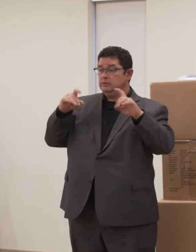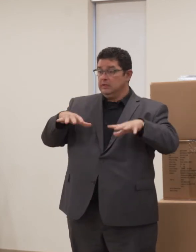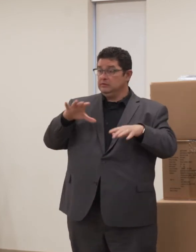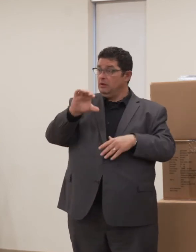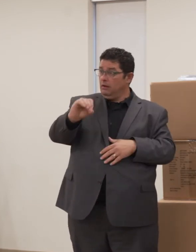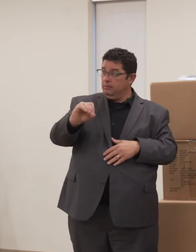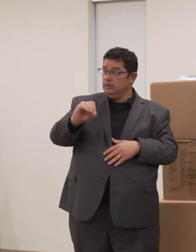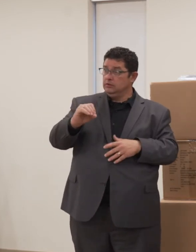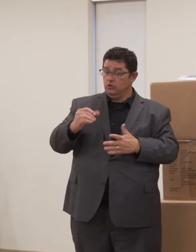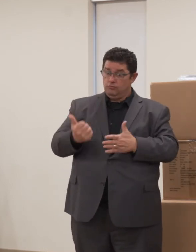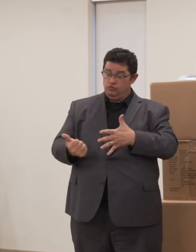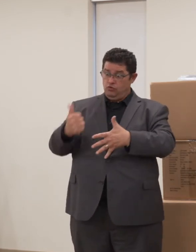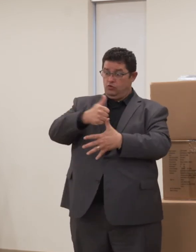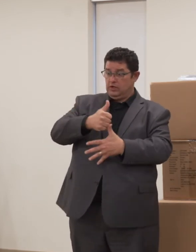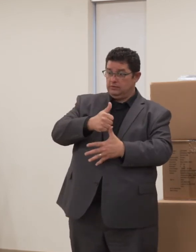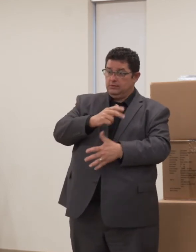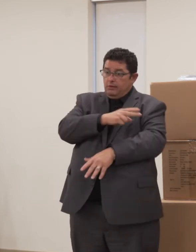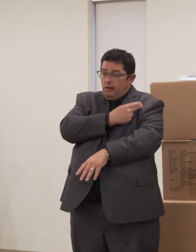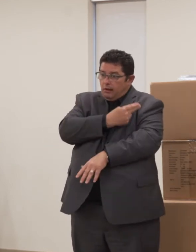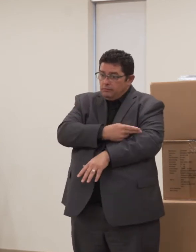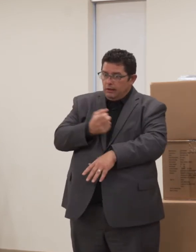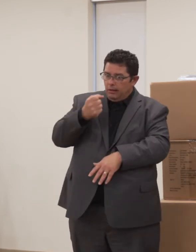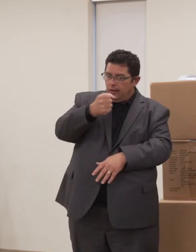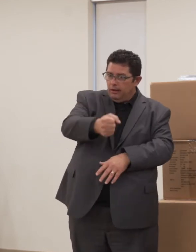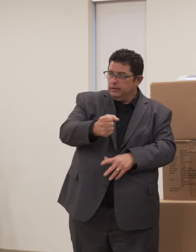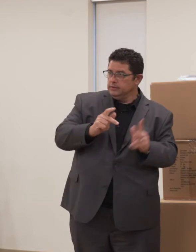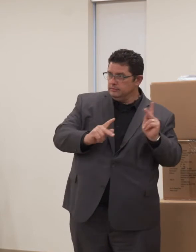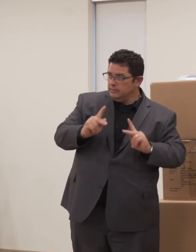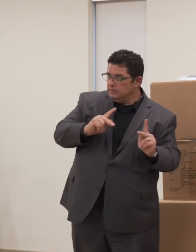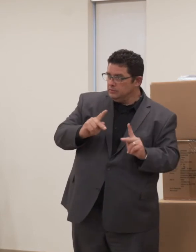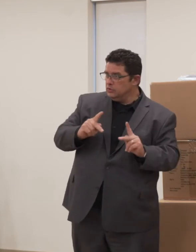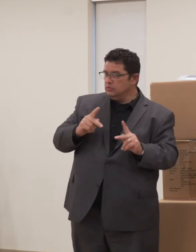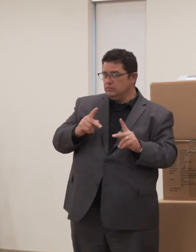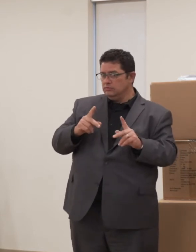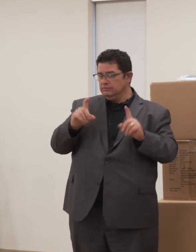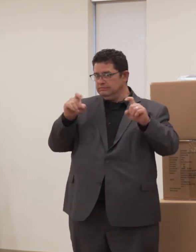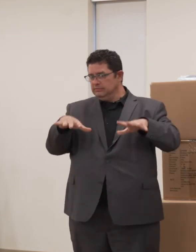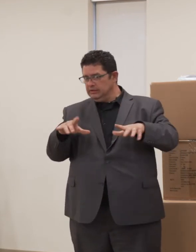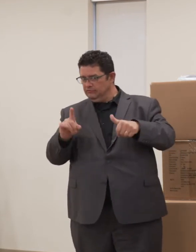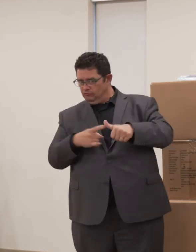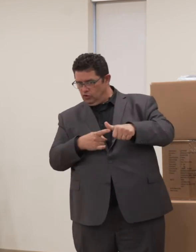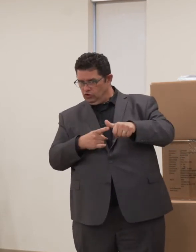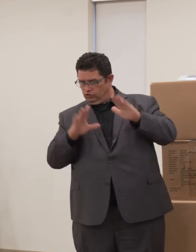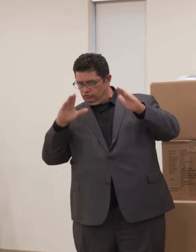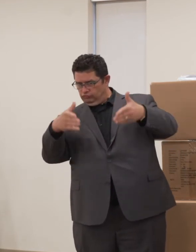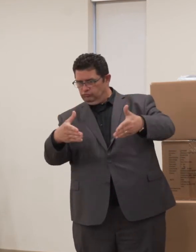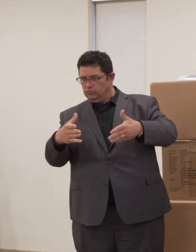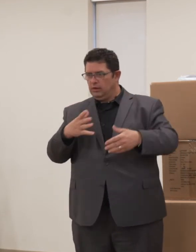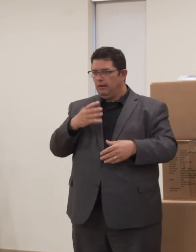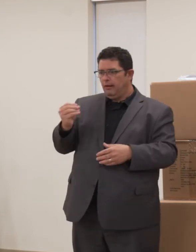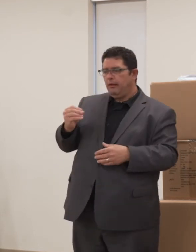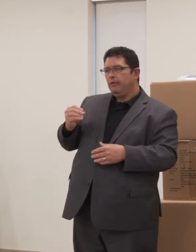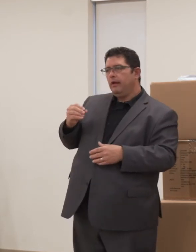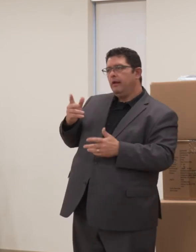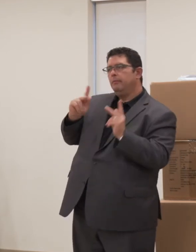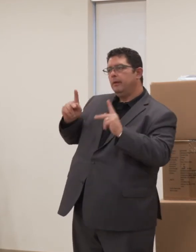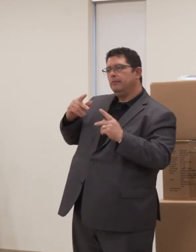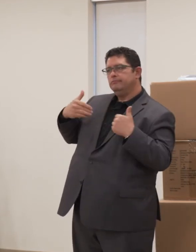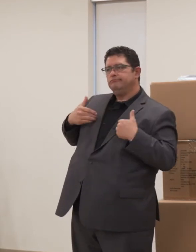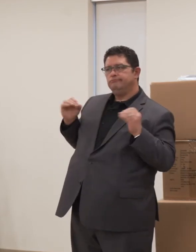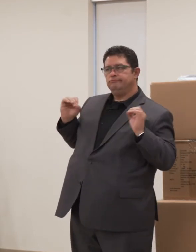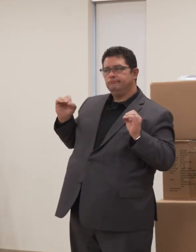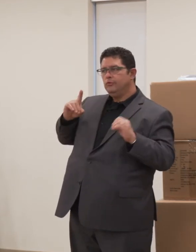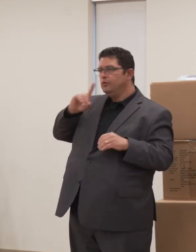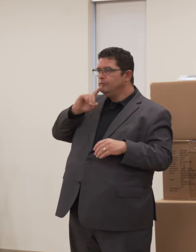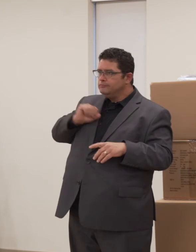prioritizing hospitalized patients, sick patients tests first, and people who are asymptomatic go to the back of the line. Sometimes those tests